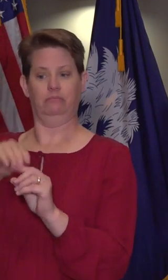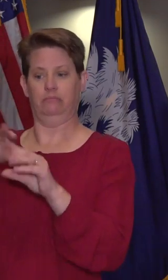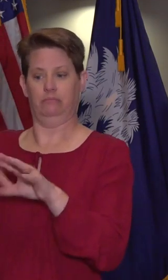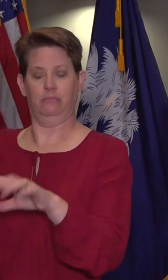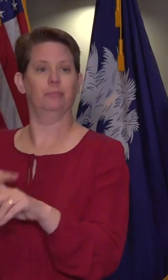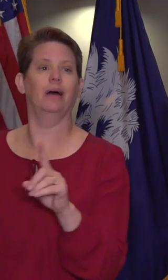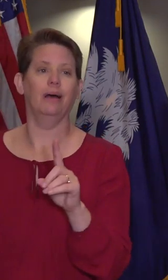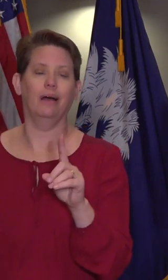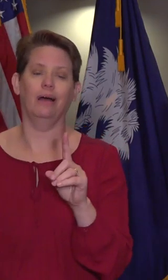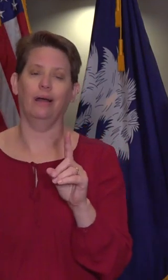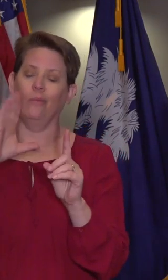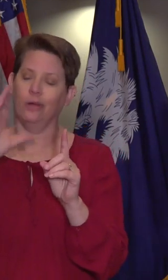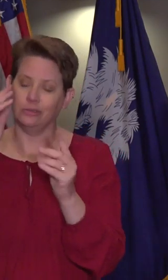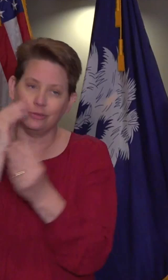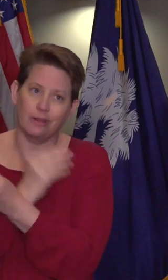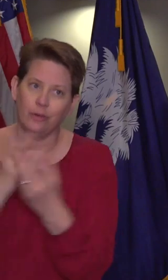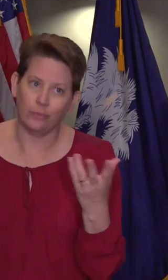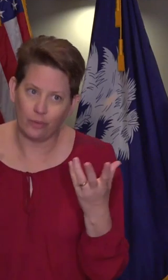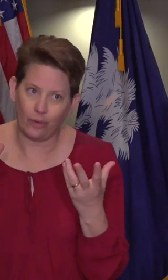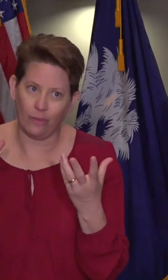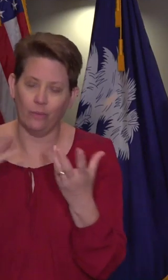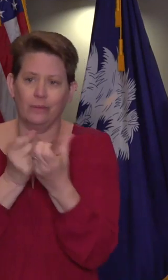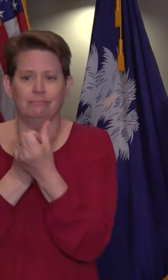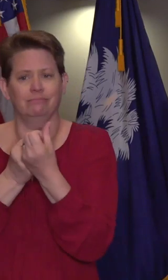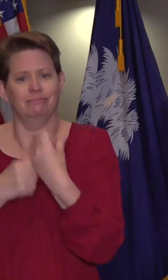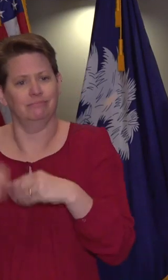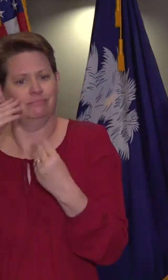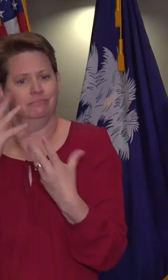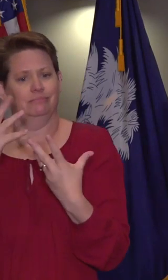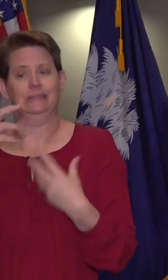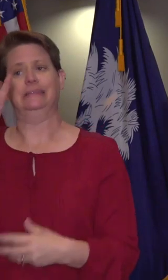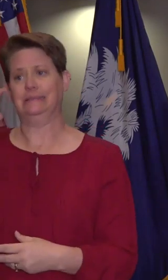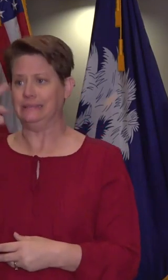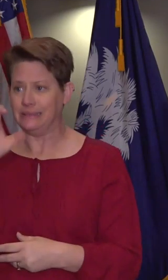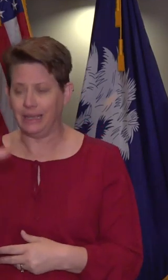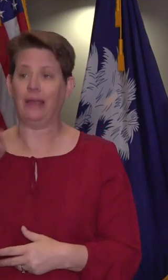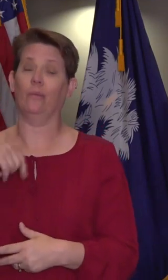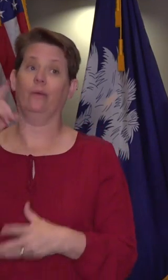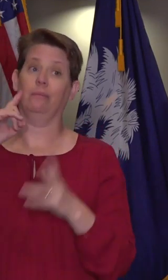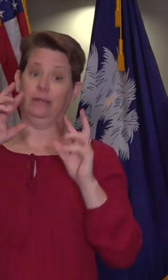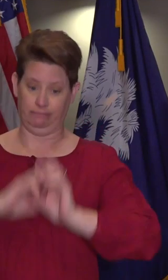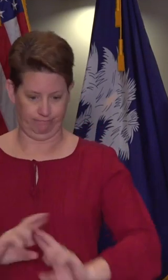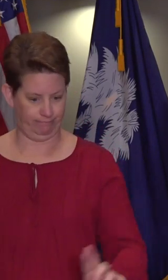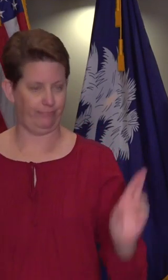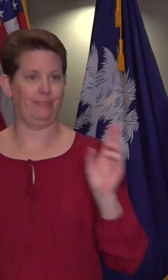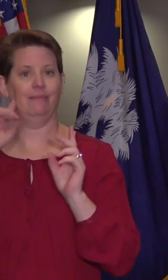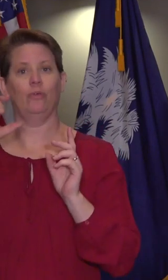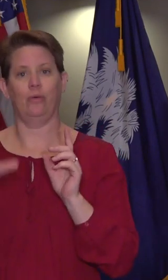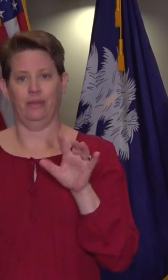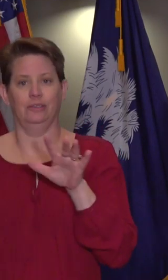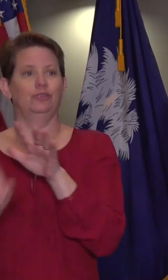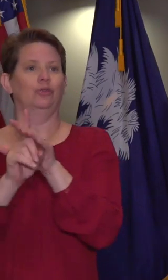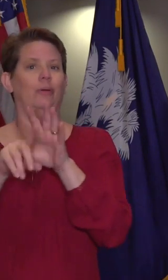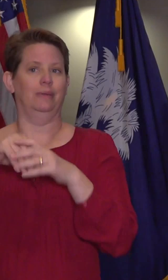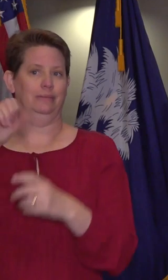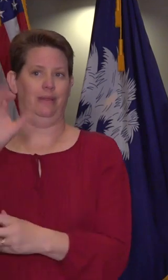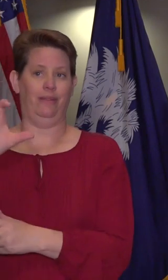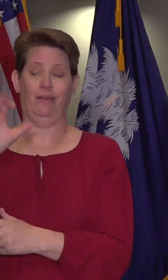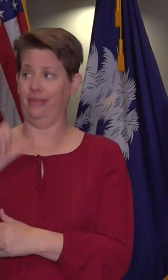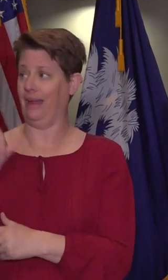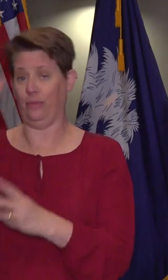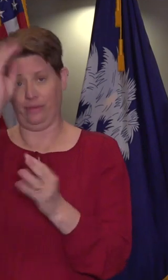want to reassure the public that DHEC has been preparing for the introduction of this virus in South Carolina for